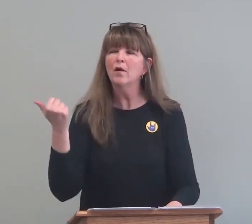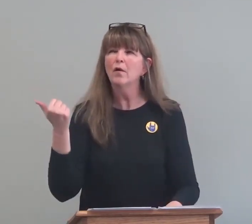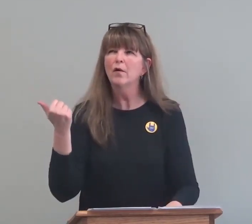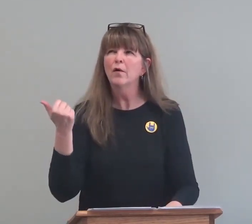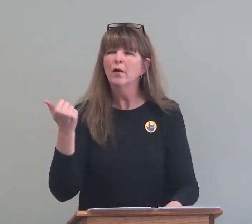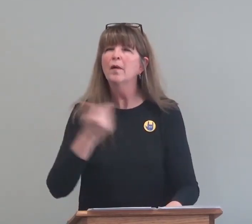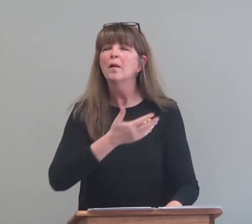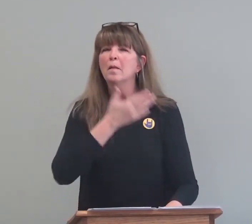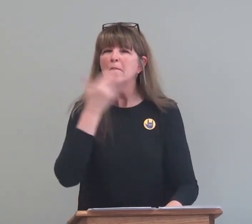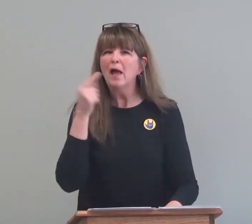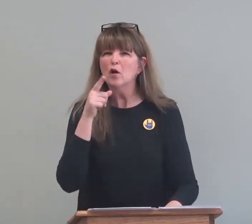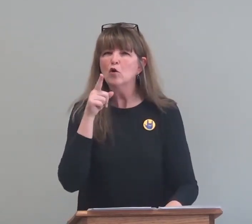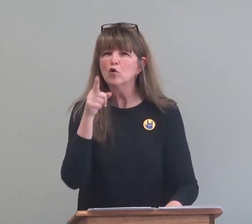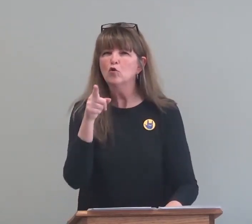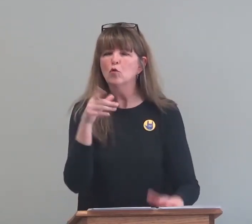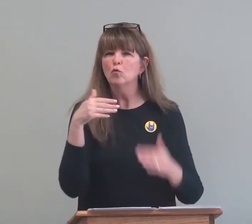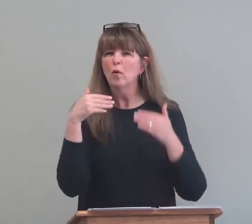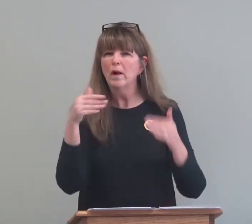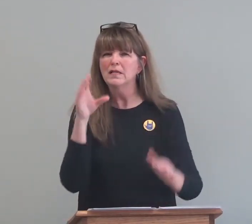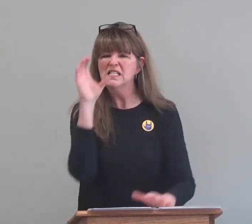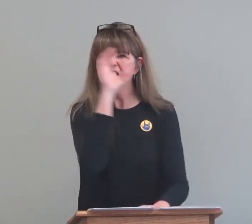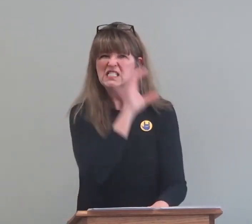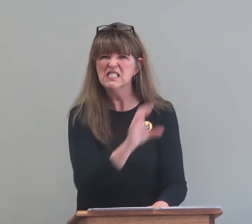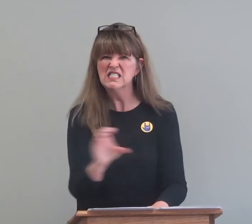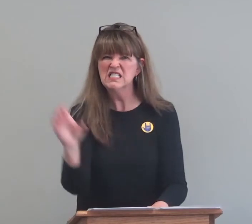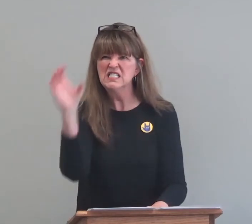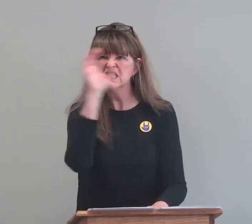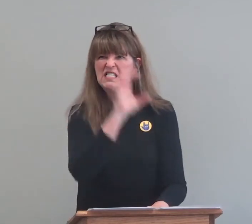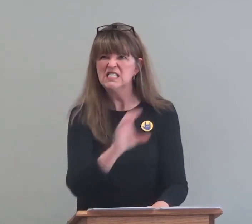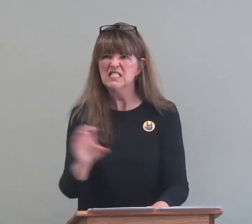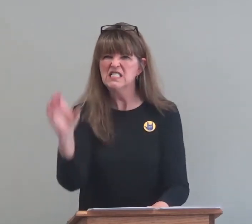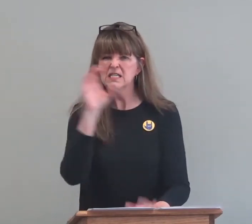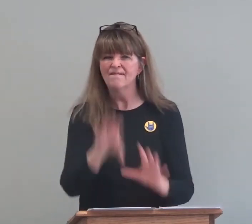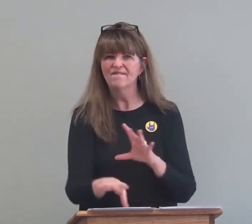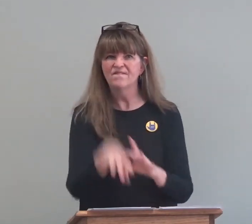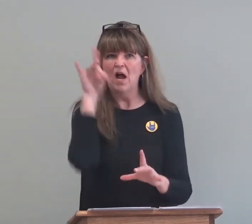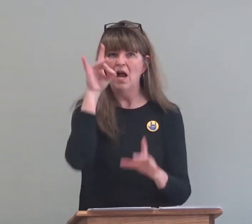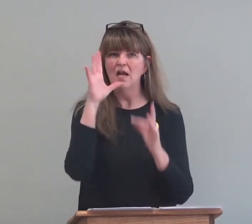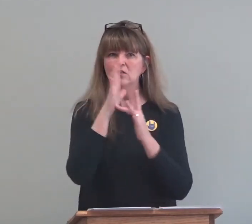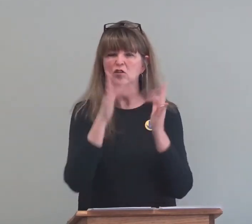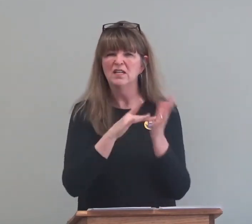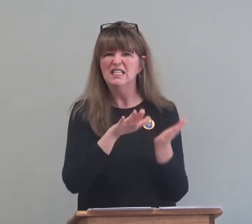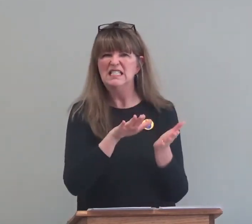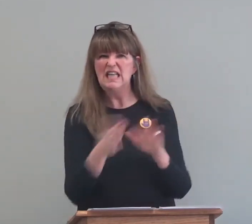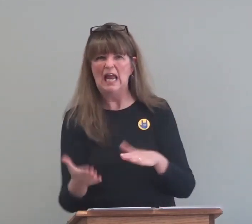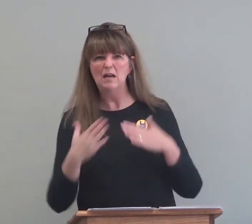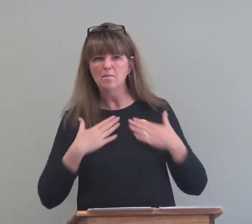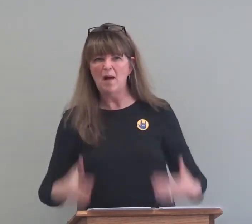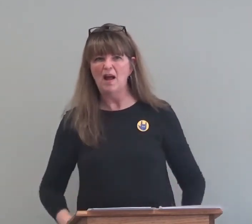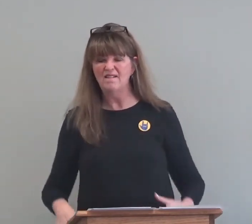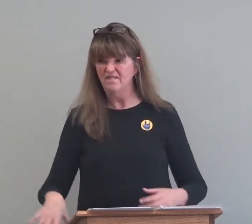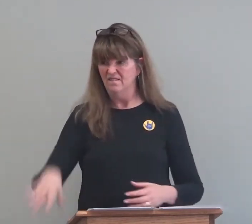but it would be better if you go ahead and start to search diligently and find the dead